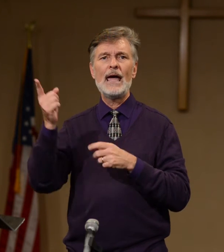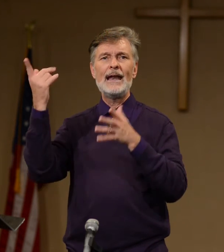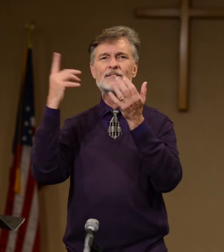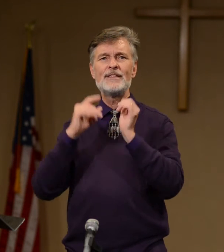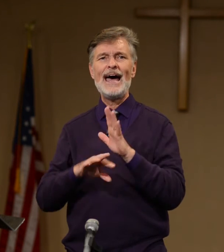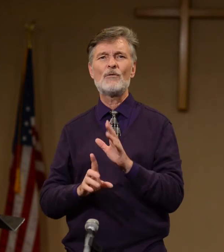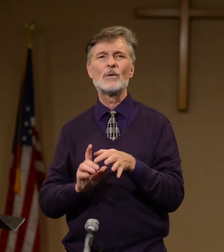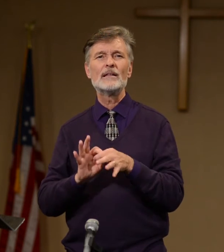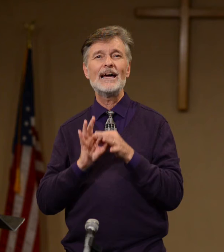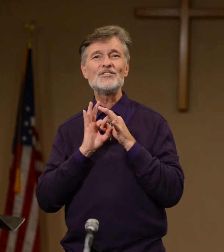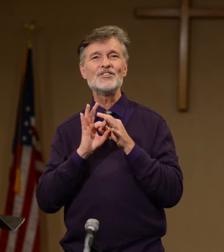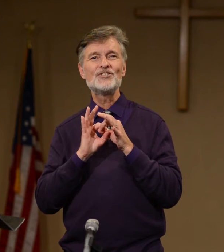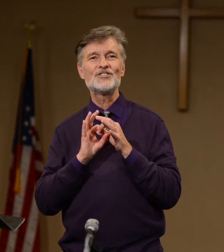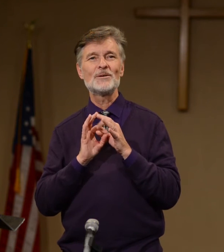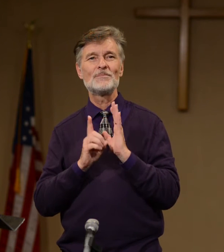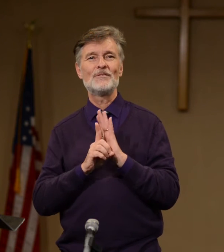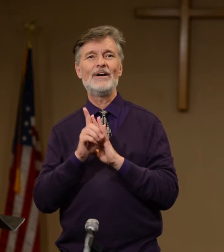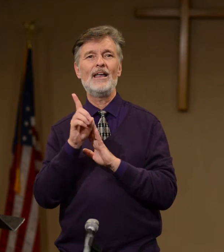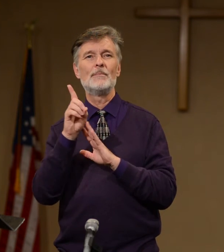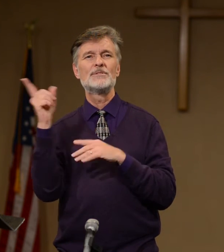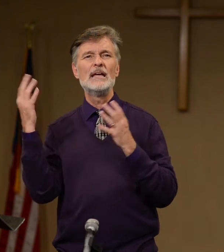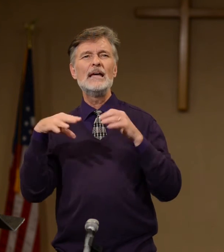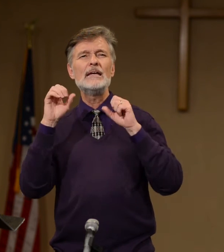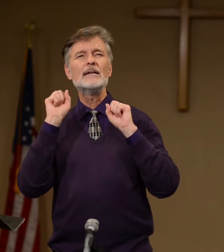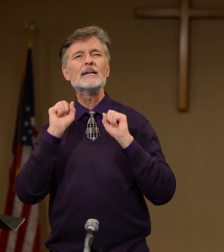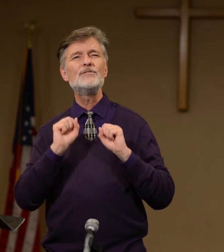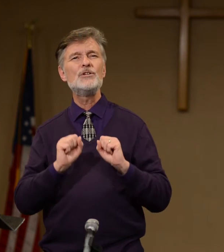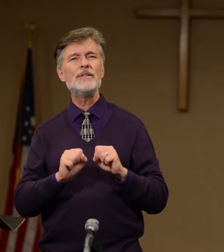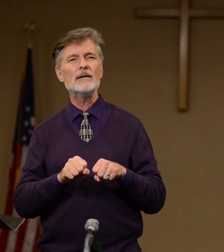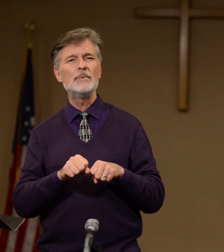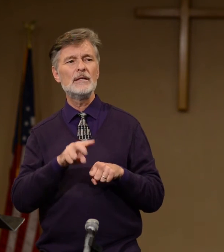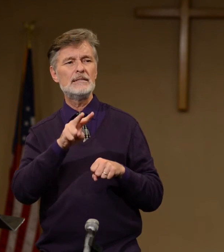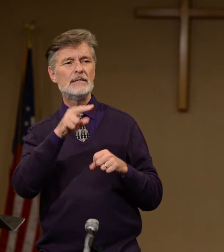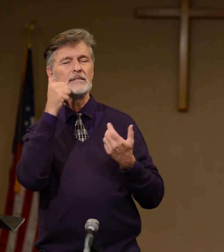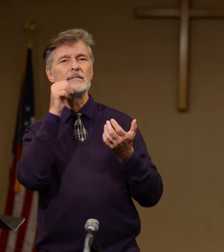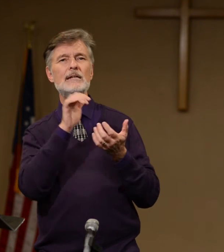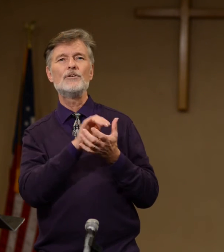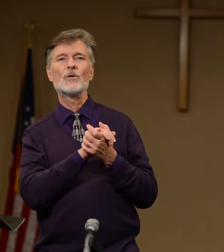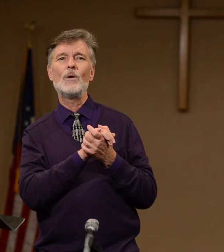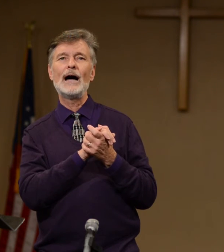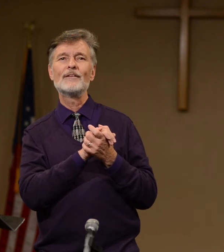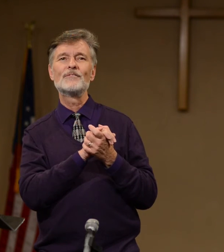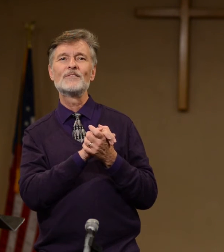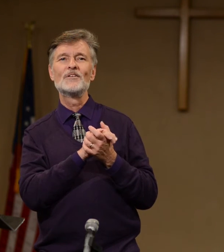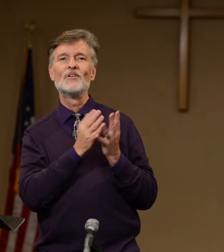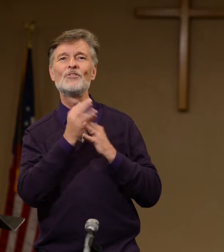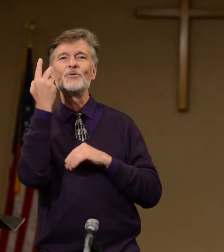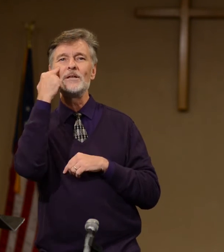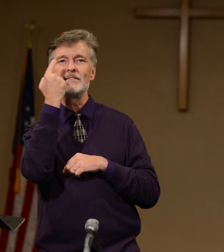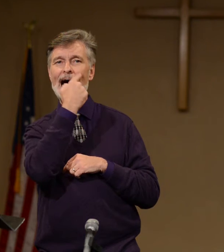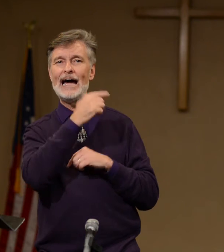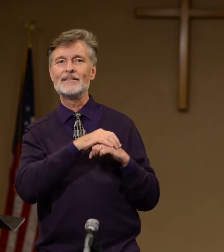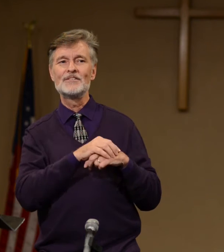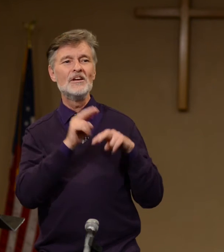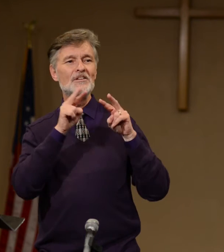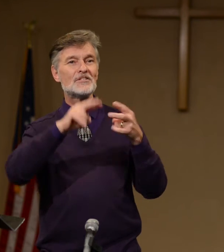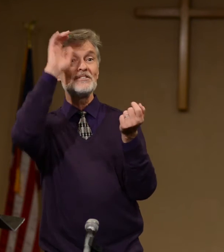And as that relationship develops, he gives you the ability to see your wife through his eyes, to see